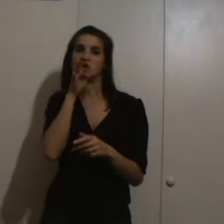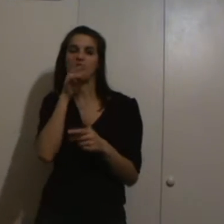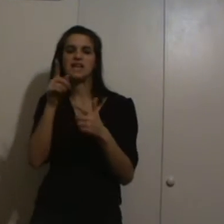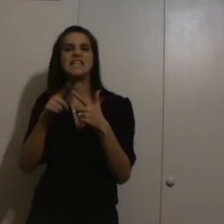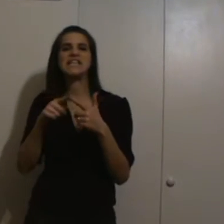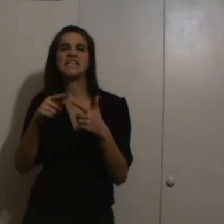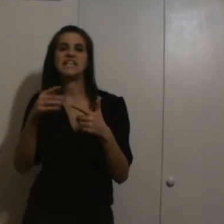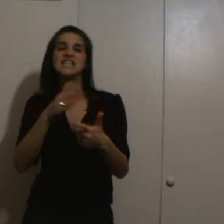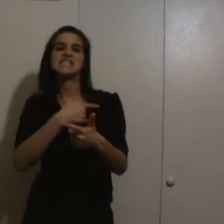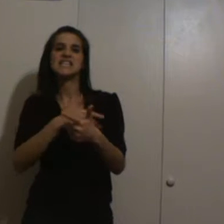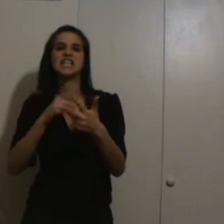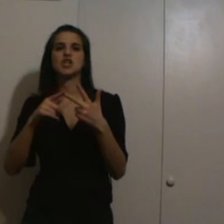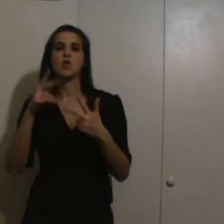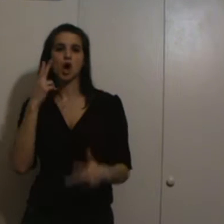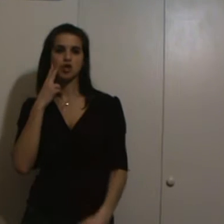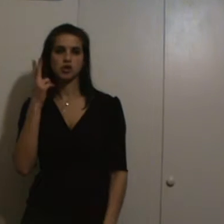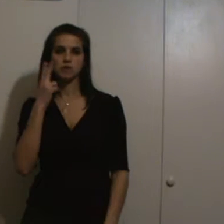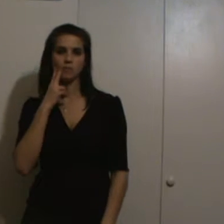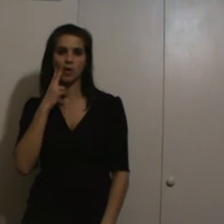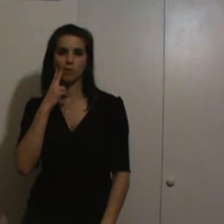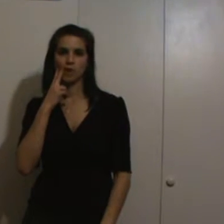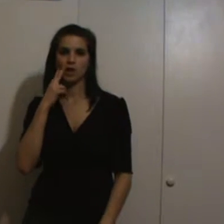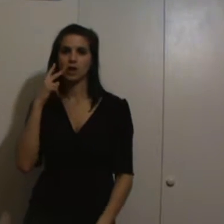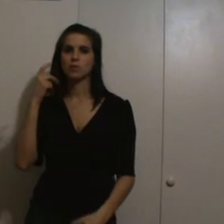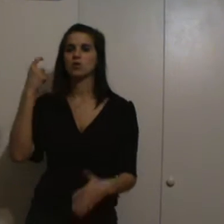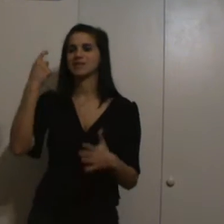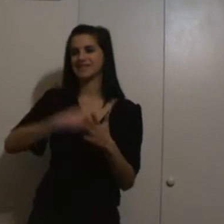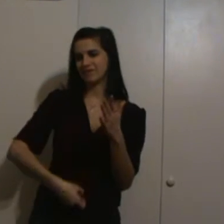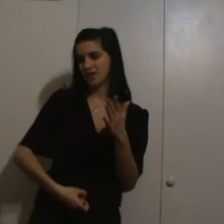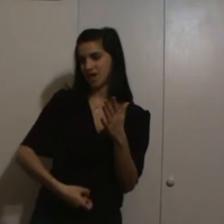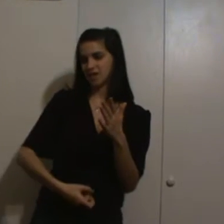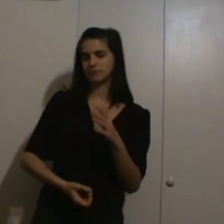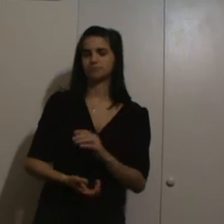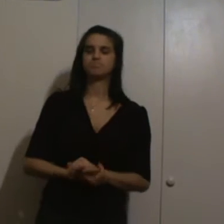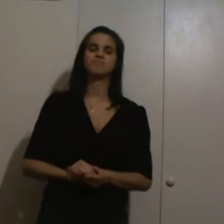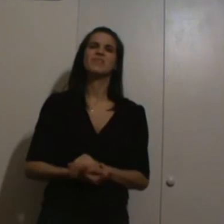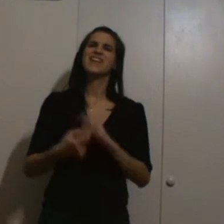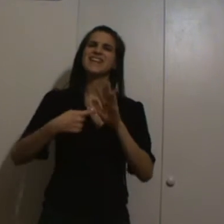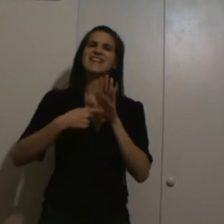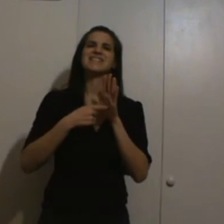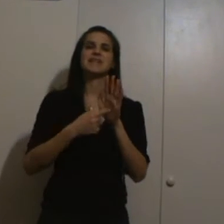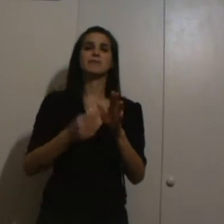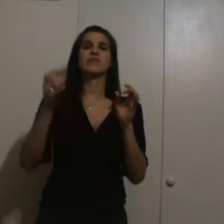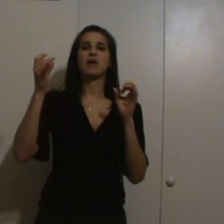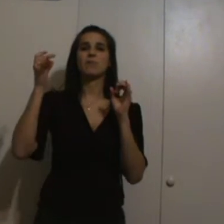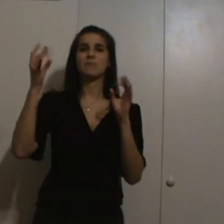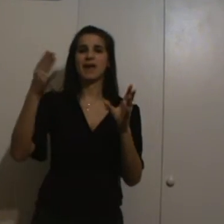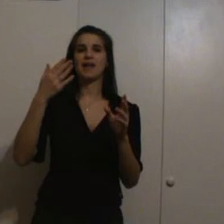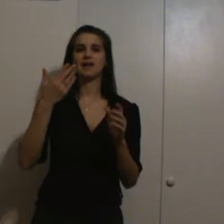fines. An example of how bad it did get without government